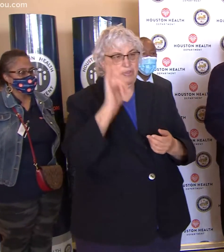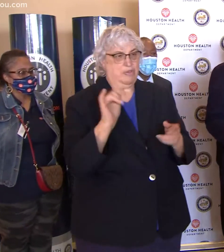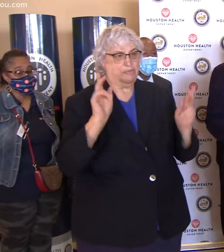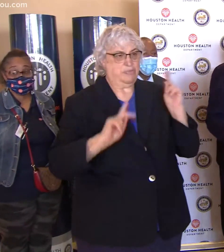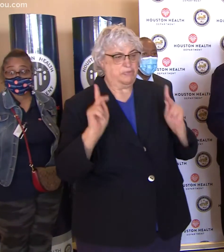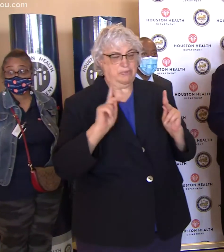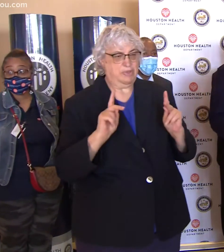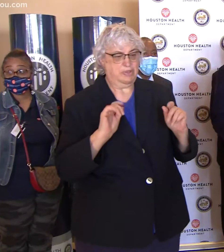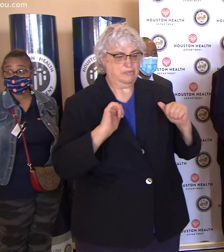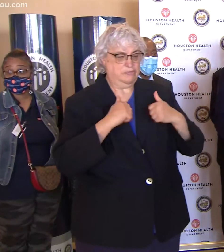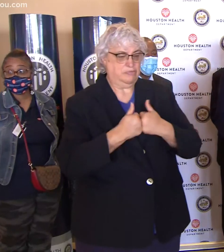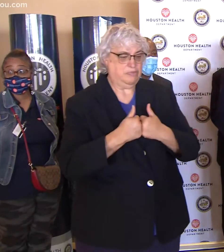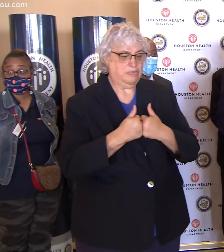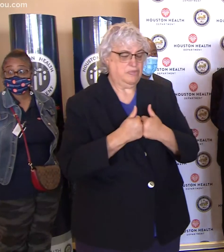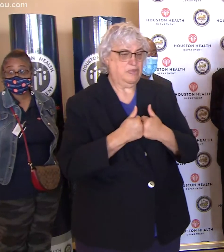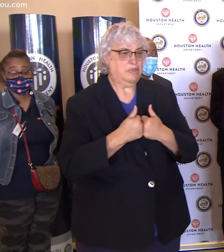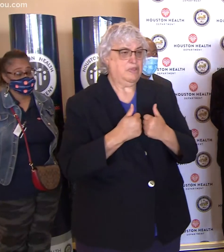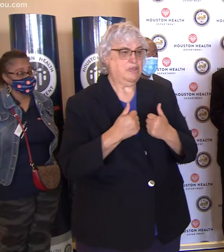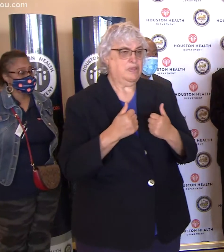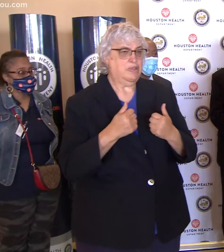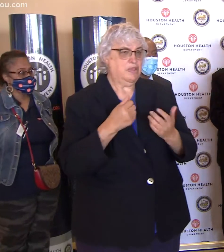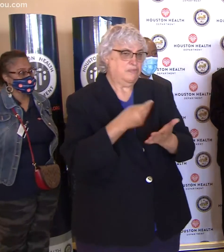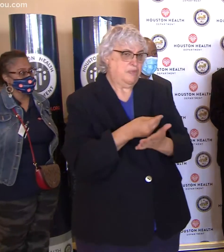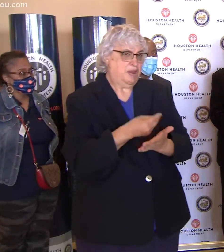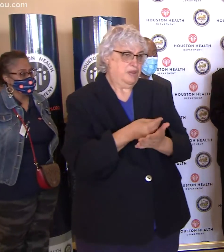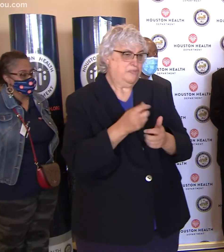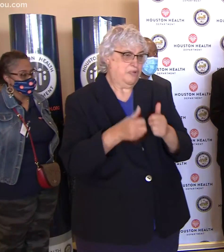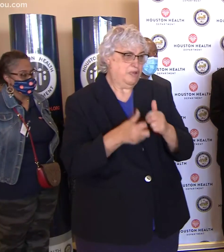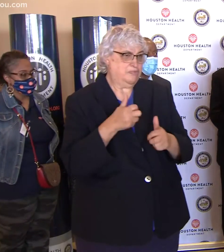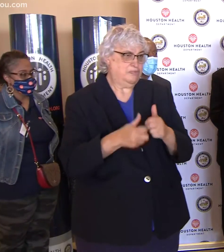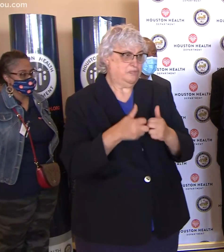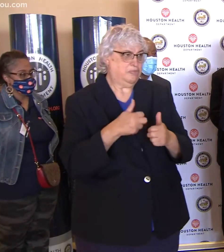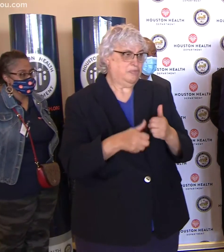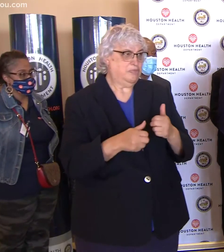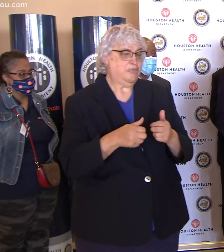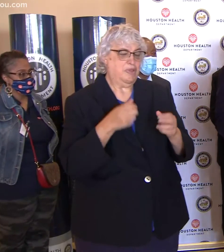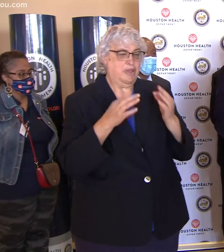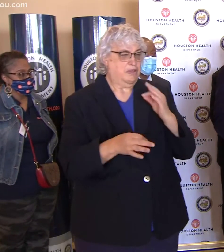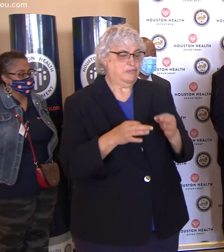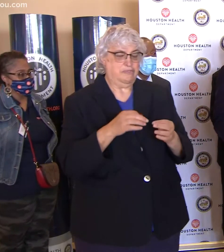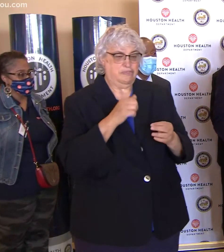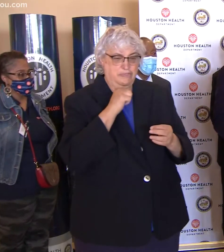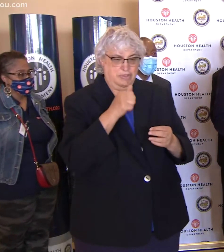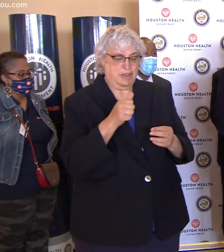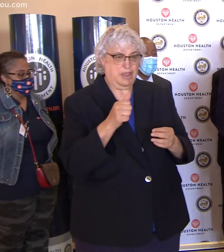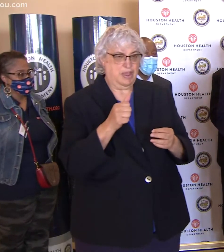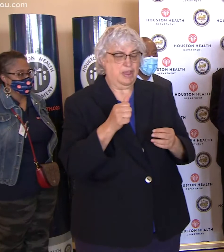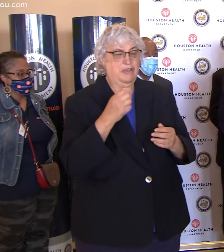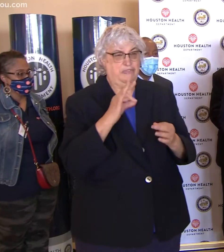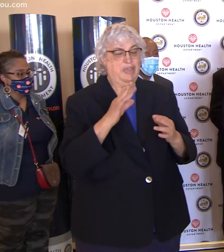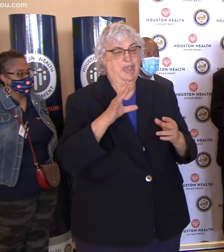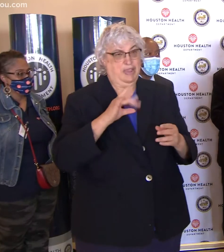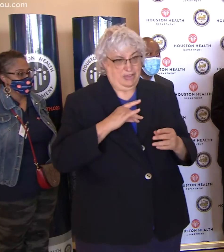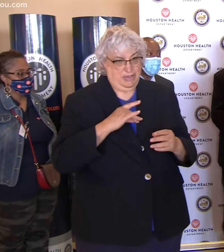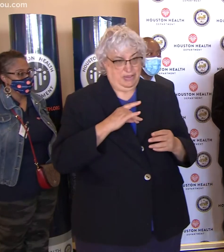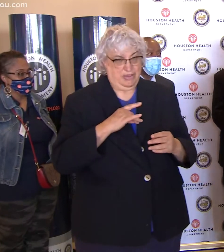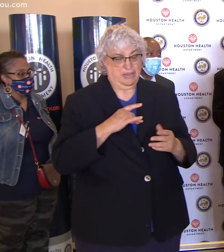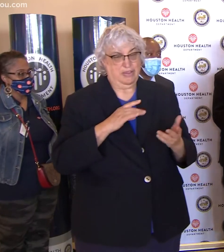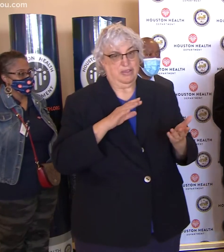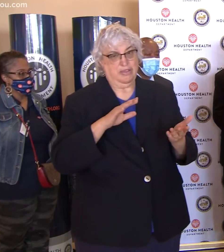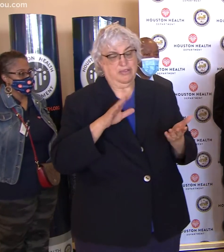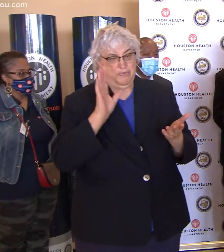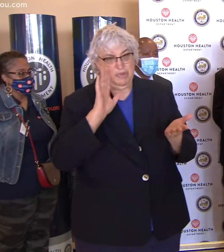challenged socio-economically and are likely to have negative outcomes if they in fact get COVID. What you see today